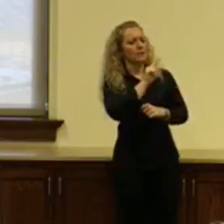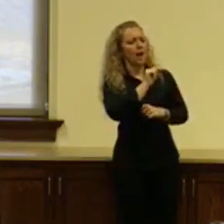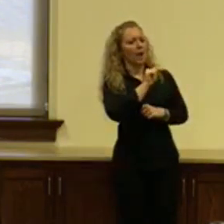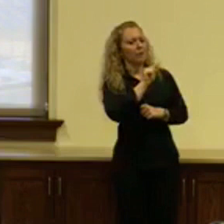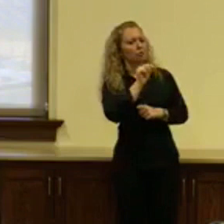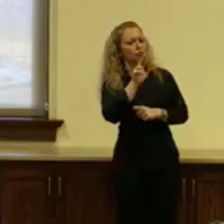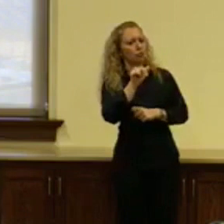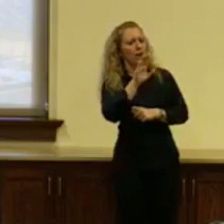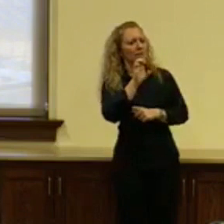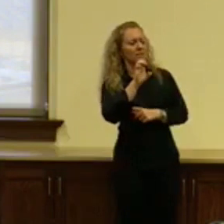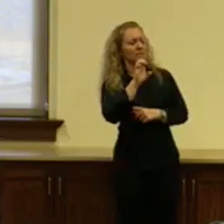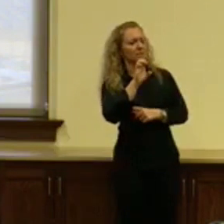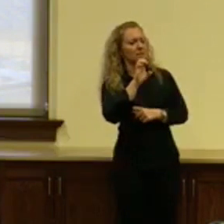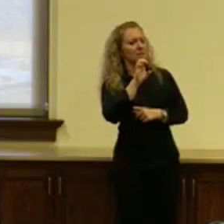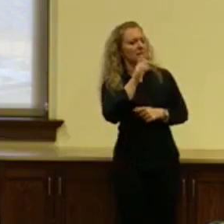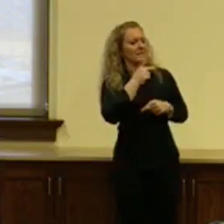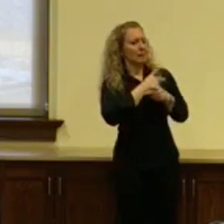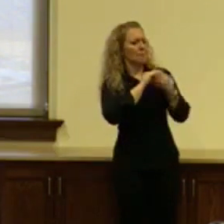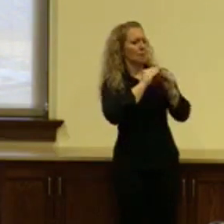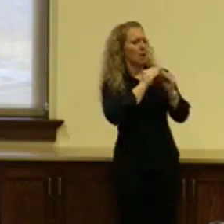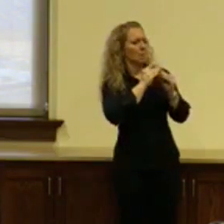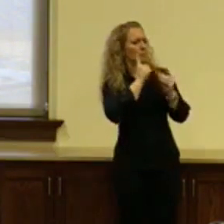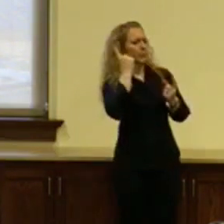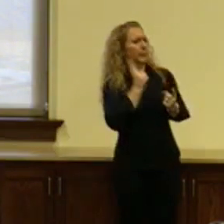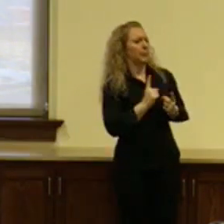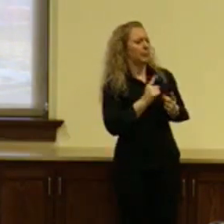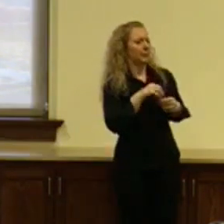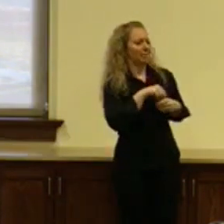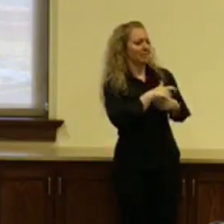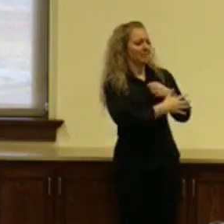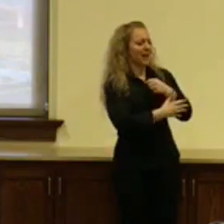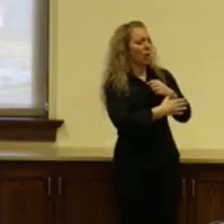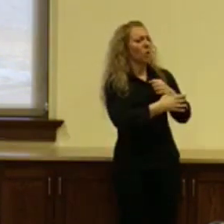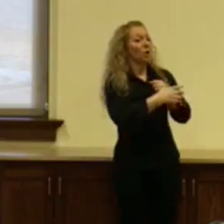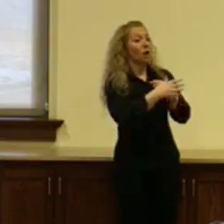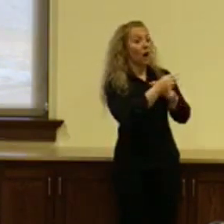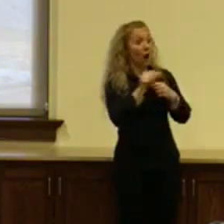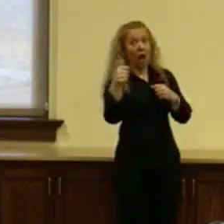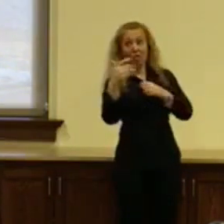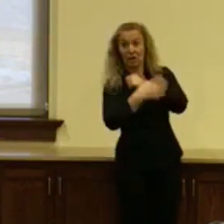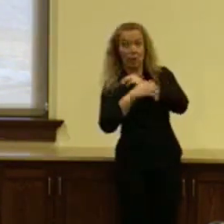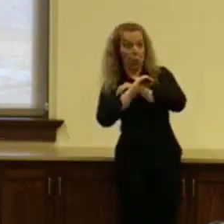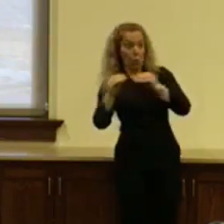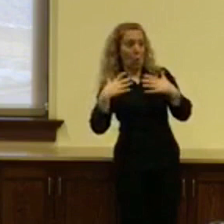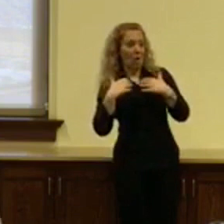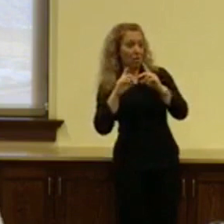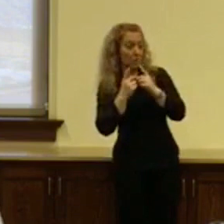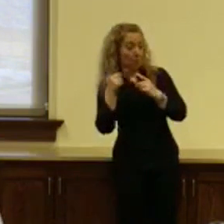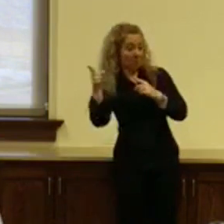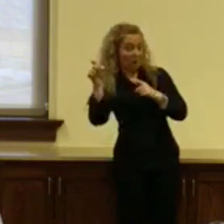in the county, and whether the effort might be replicable in counties without a health department?